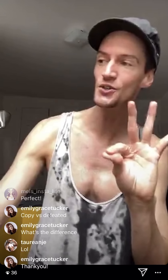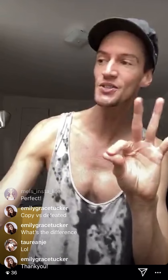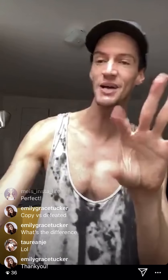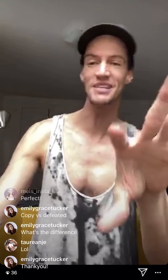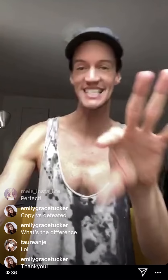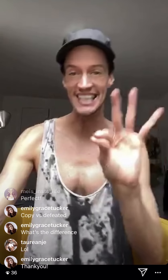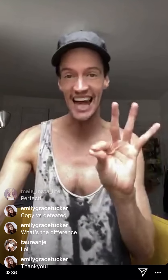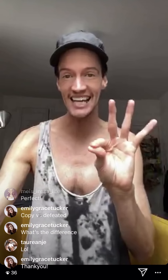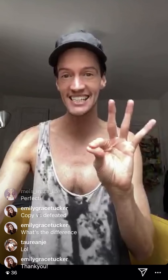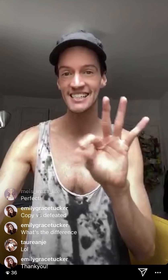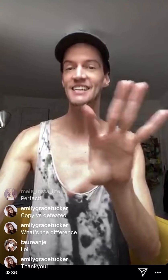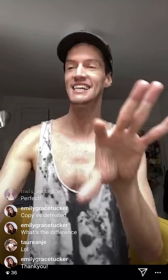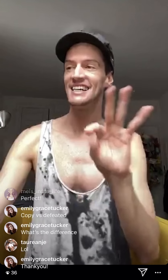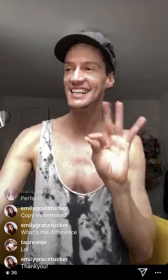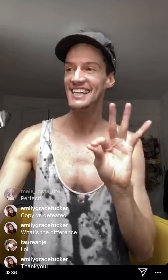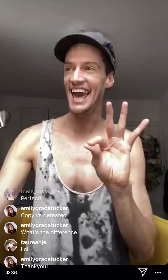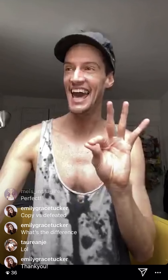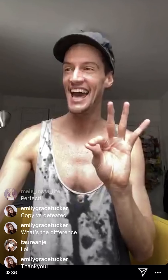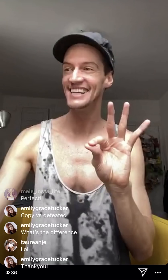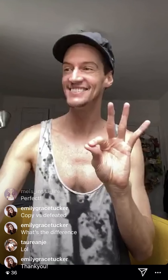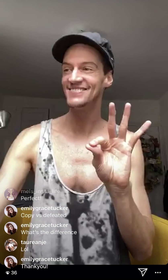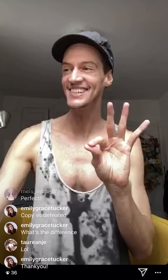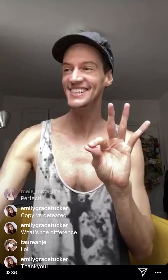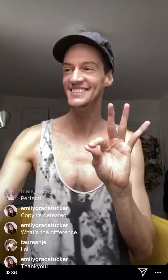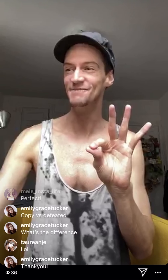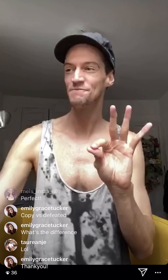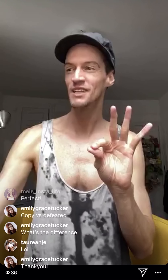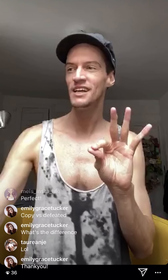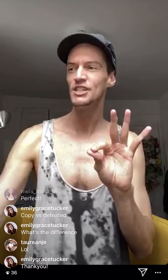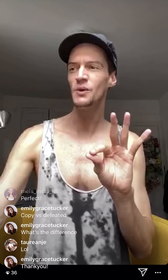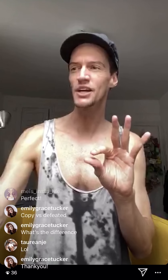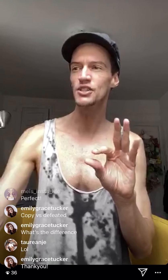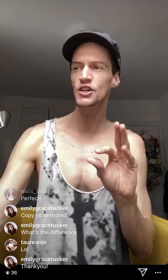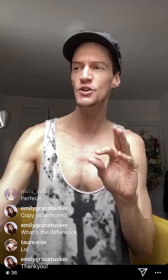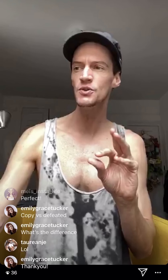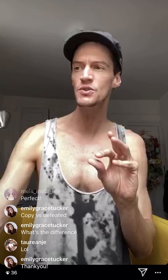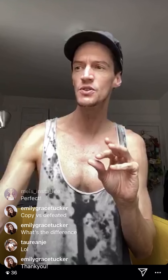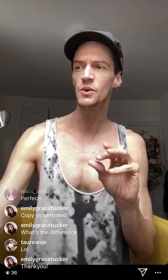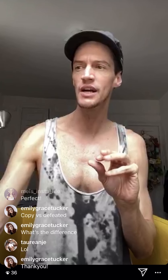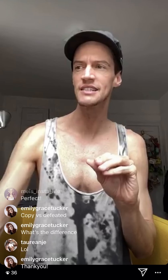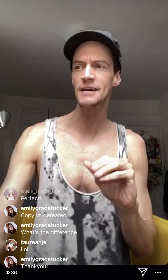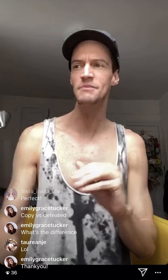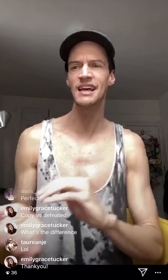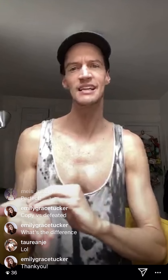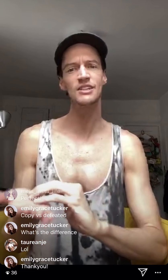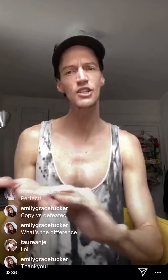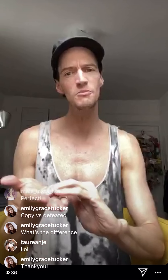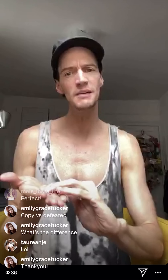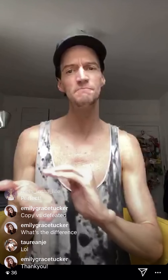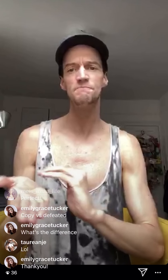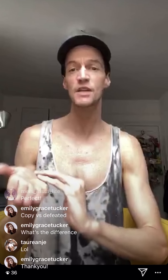to select. Yeah, very good. To excuse or exempt, like, excuse me, excuse